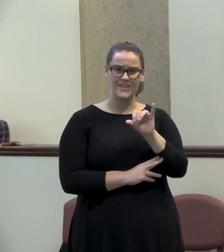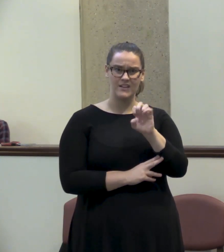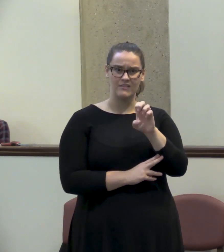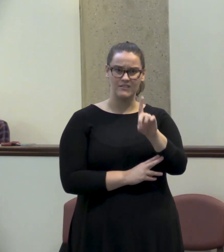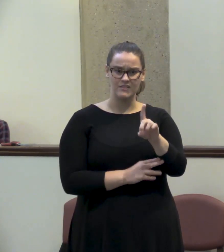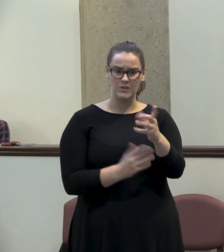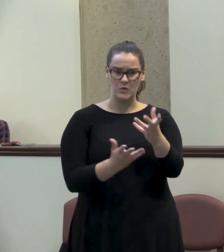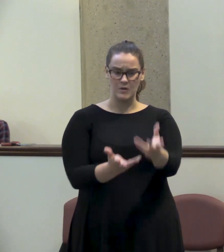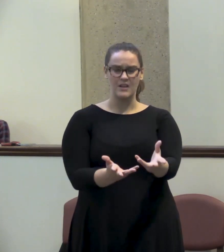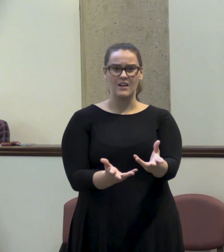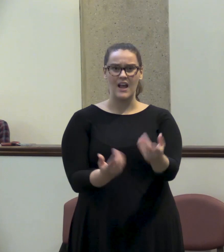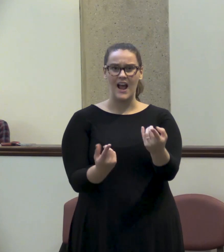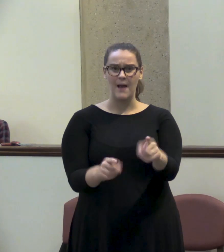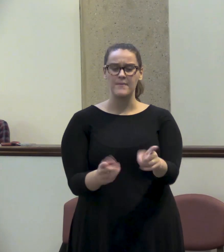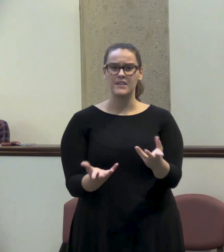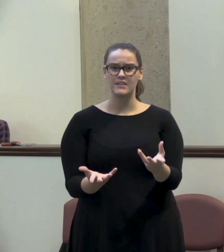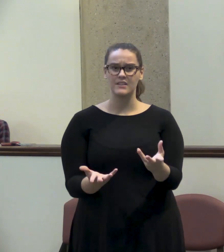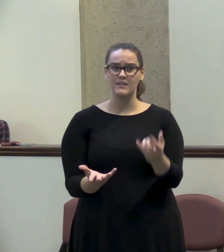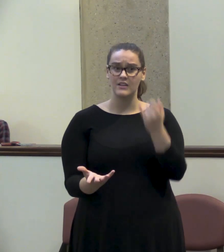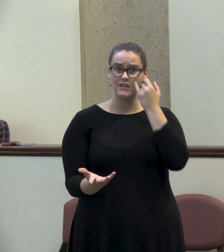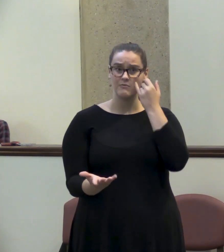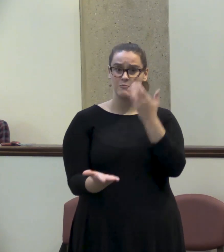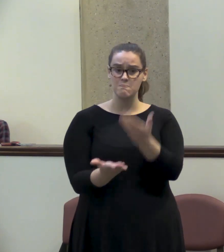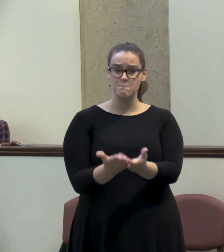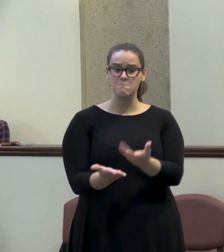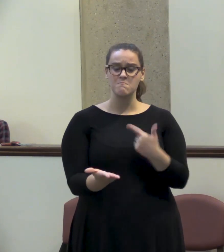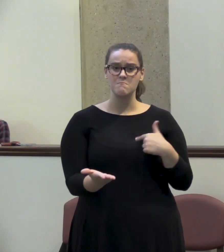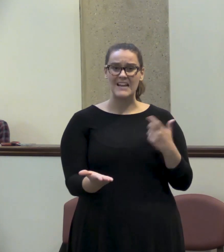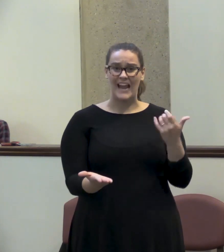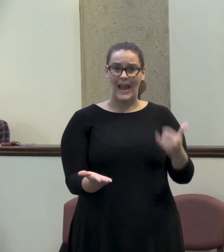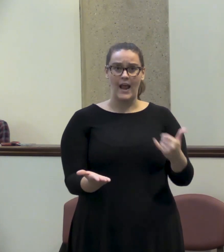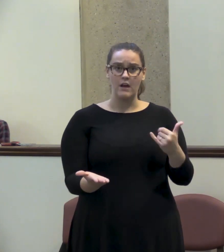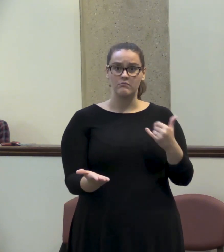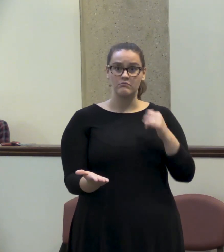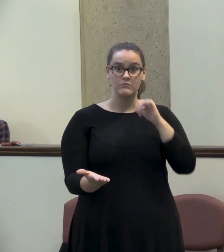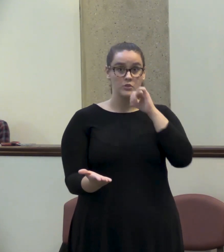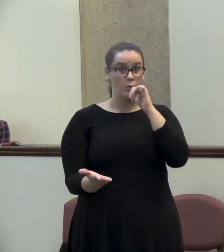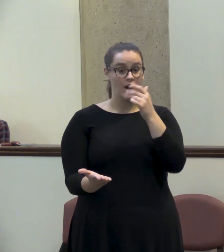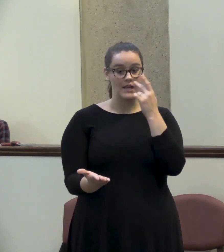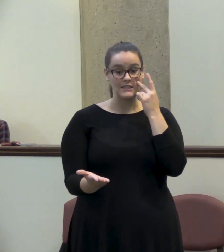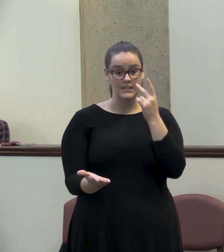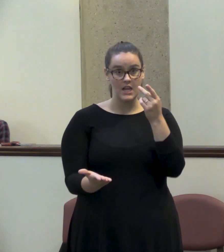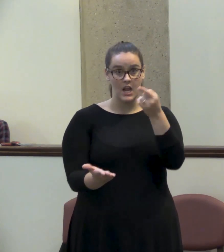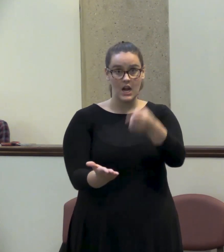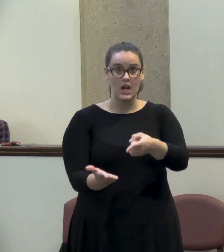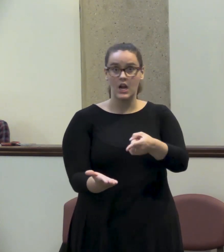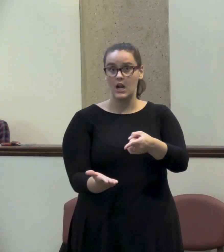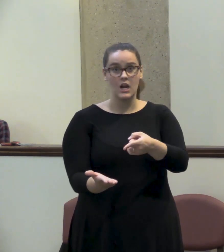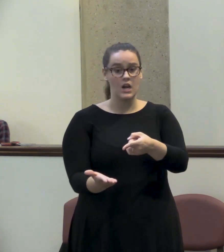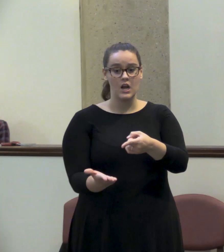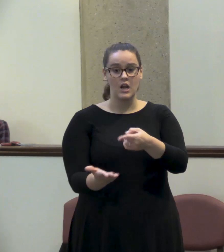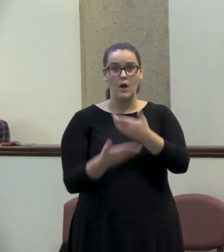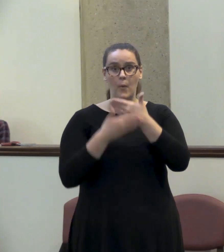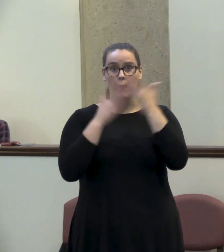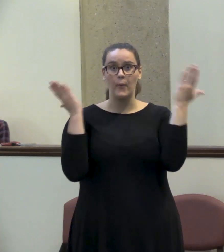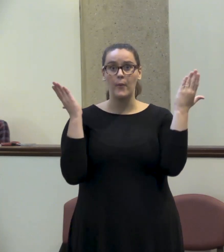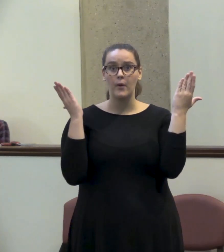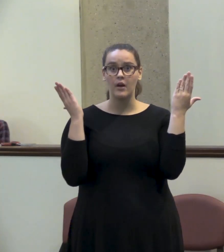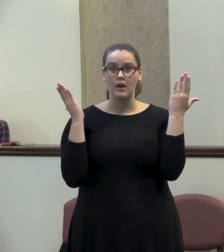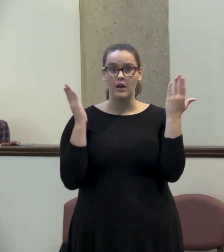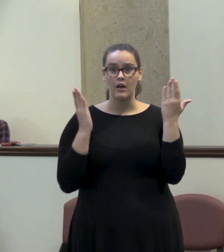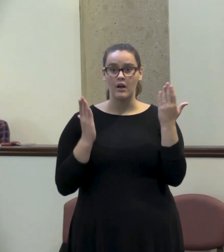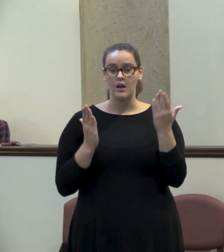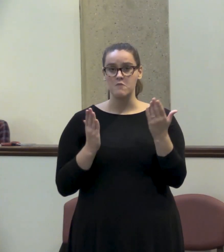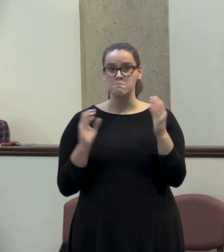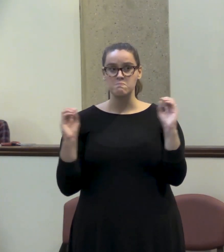If you were to go to the community of Fairfield today, you wouldn't see that home. You wouldn't see any memory of there ever